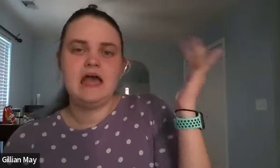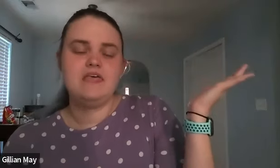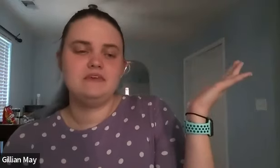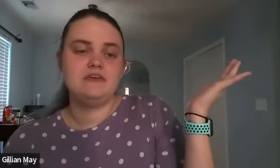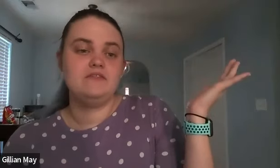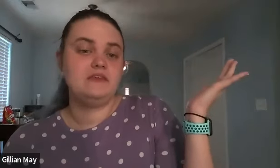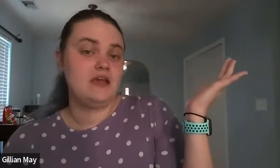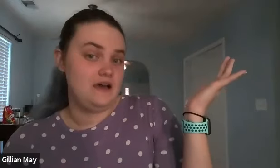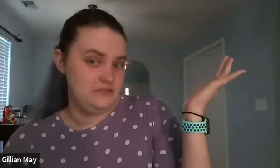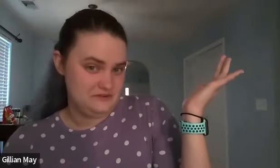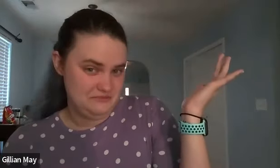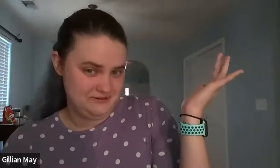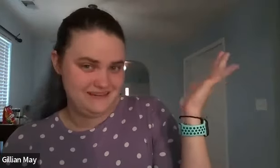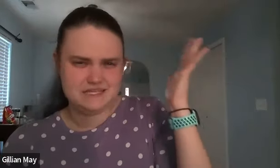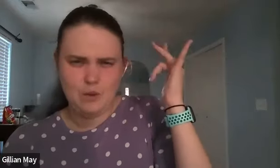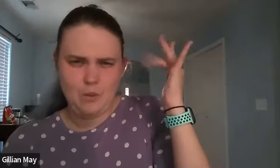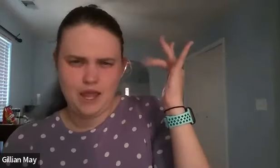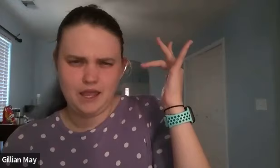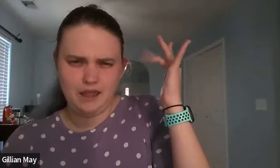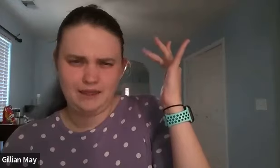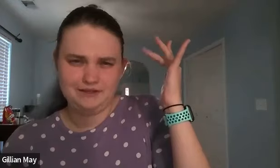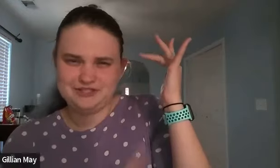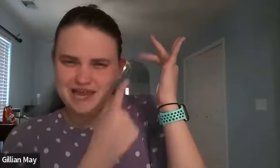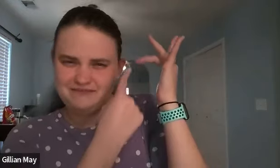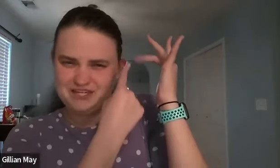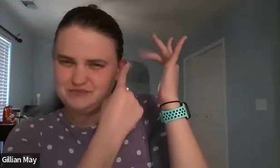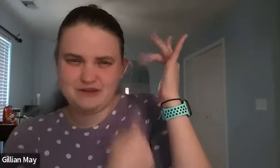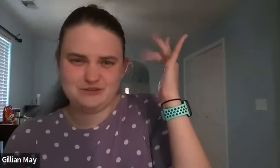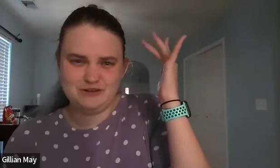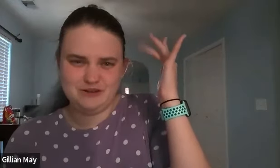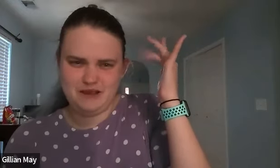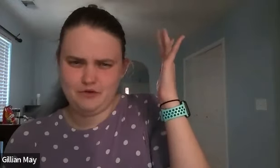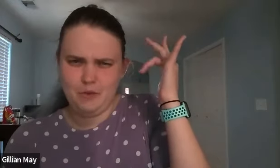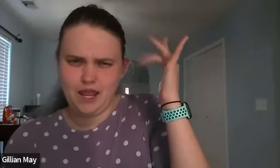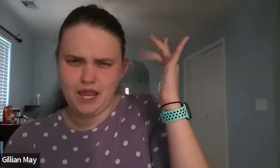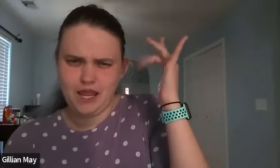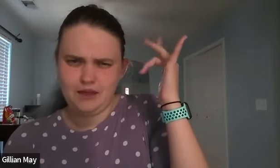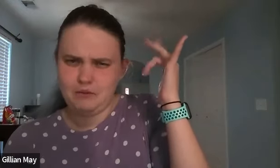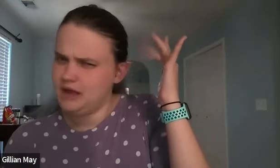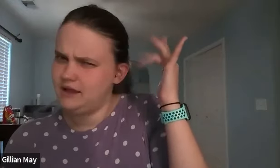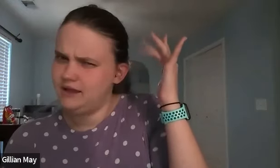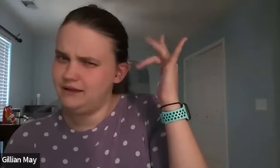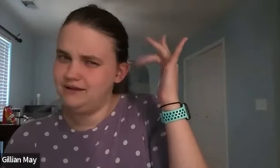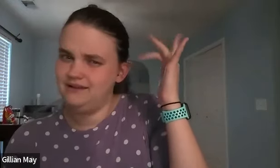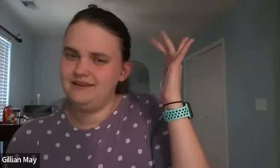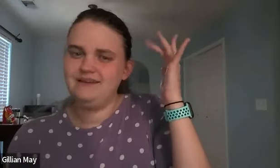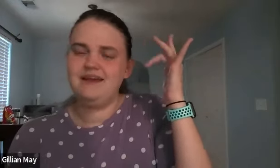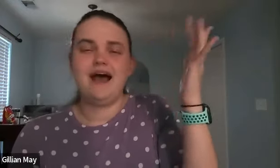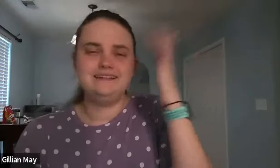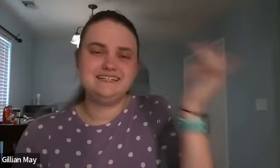And then the other one is Y. You just have that, you just bounce your middle finger back and forth. Y. I tend to do